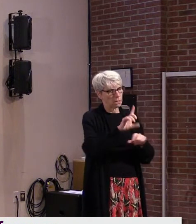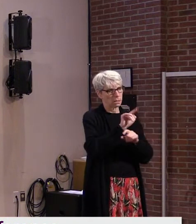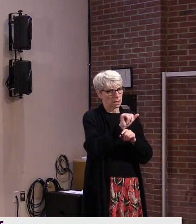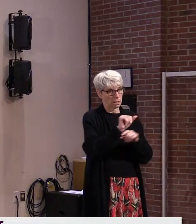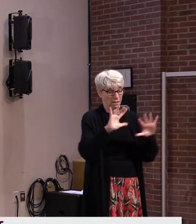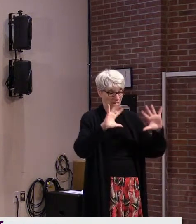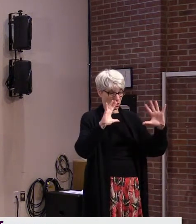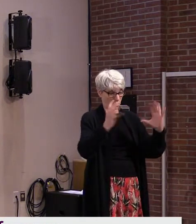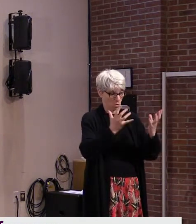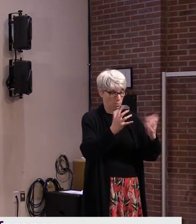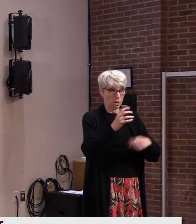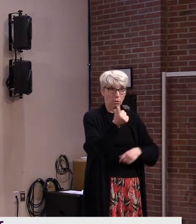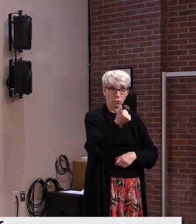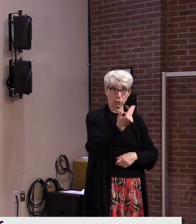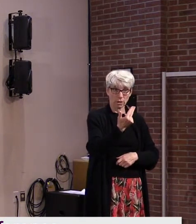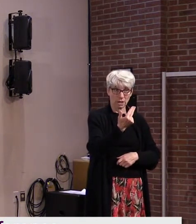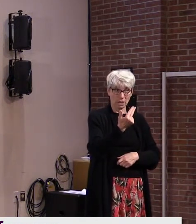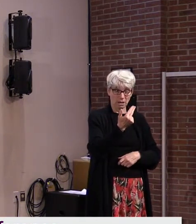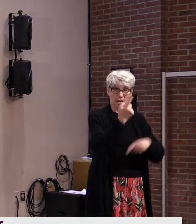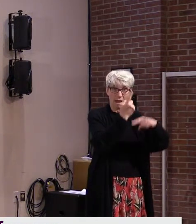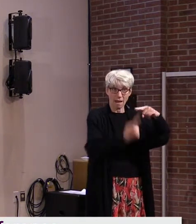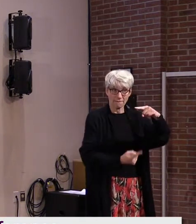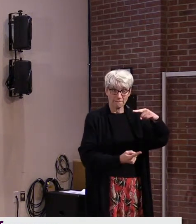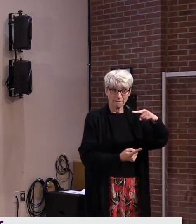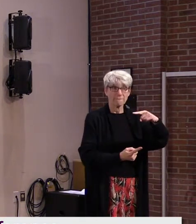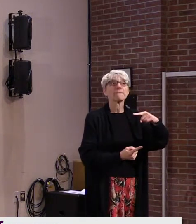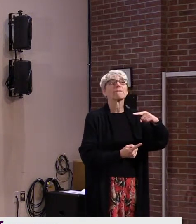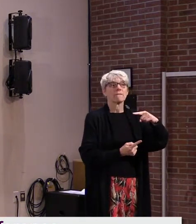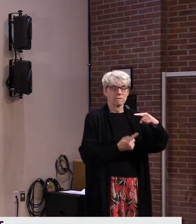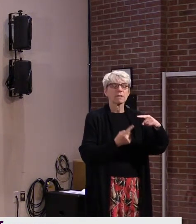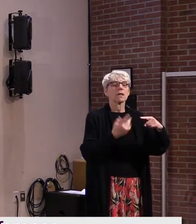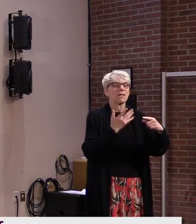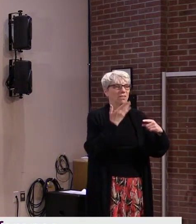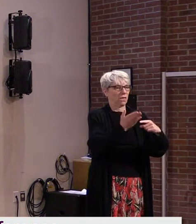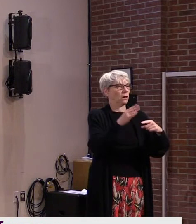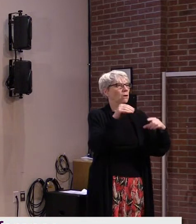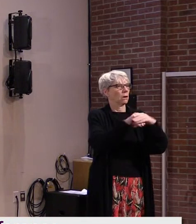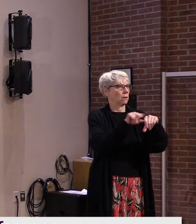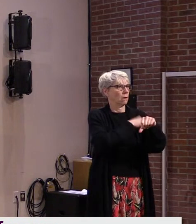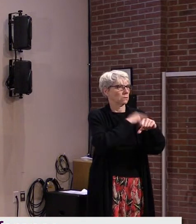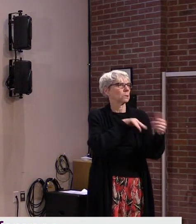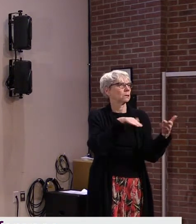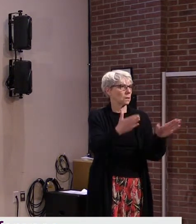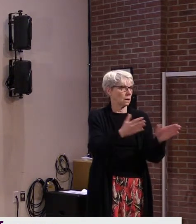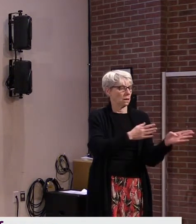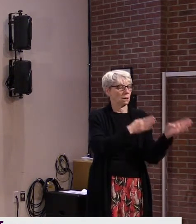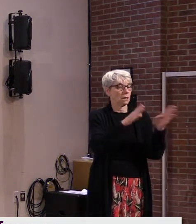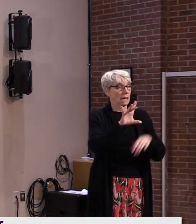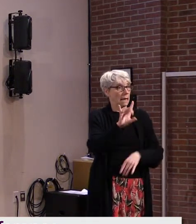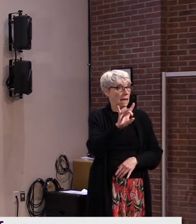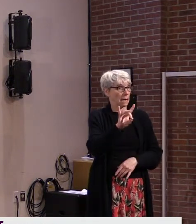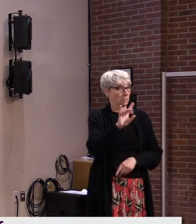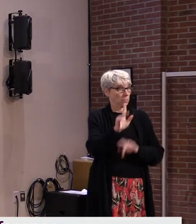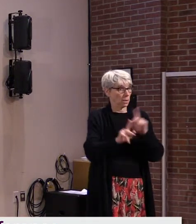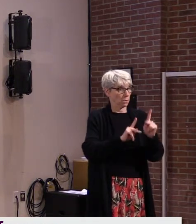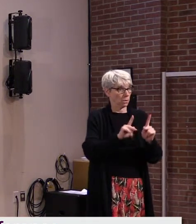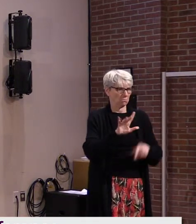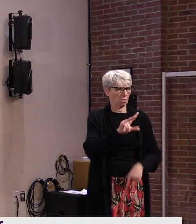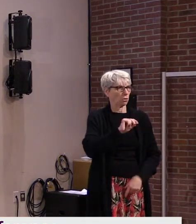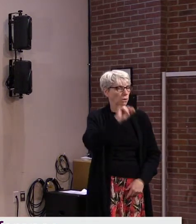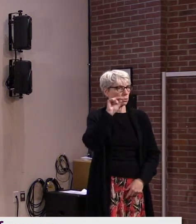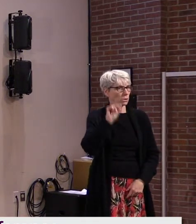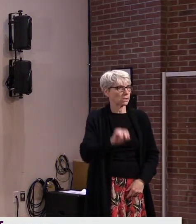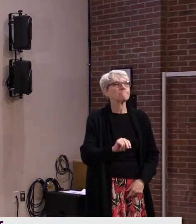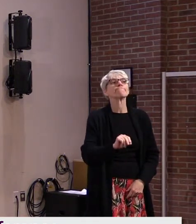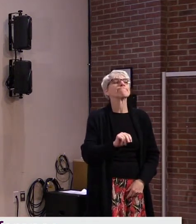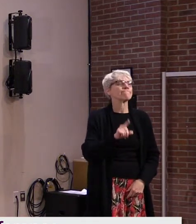13, or 50% of them, were hospitalized at the time of death. 8, or 30%, were residents of a